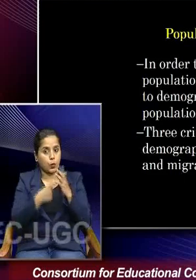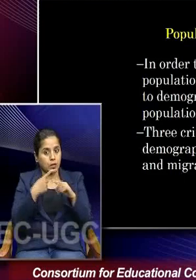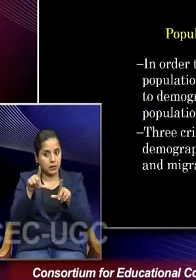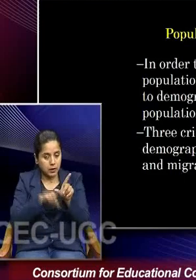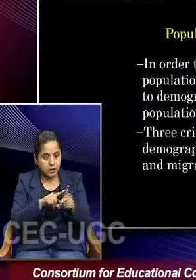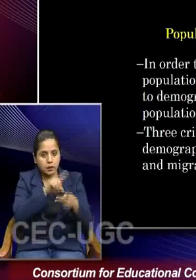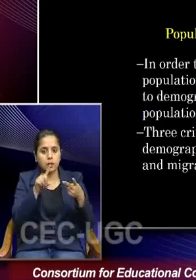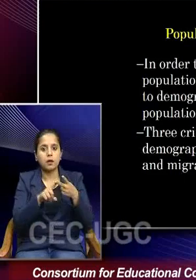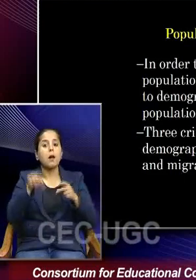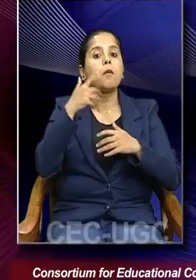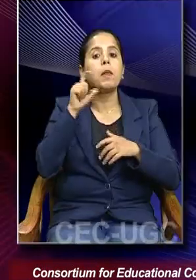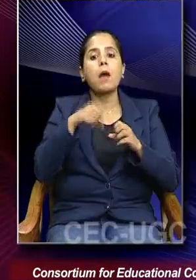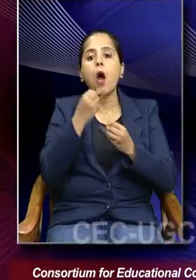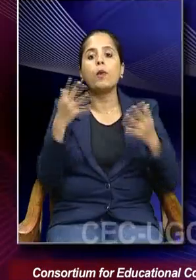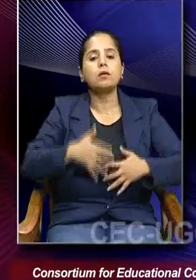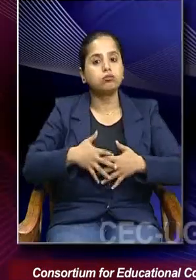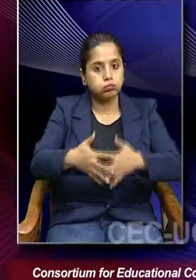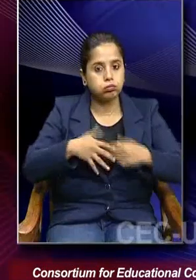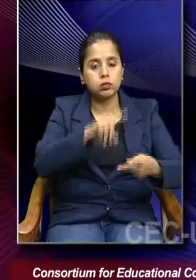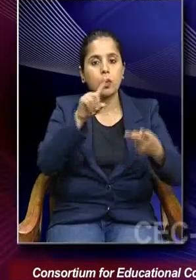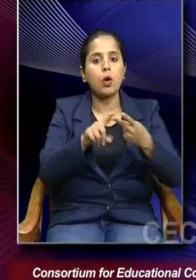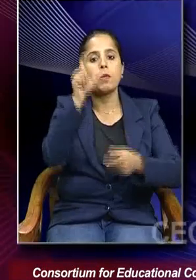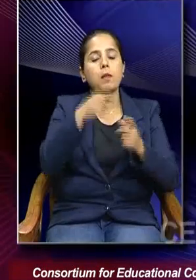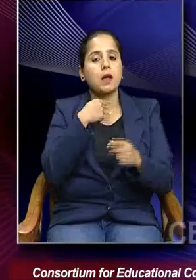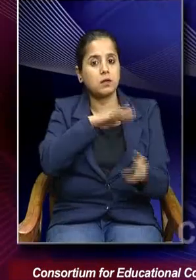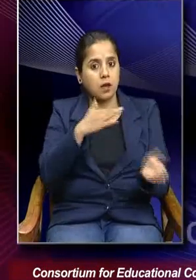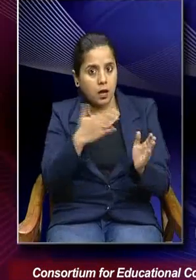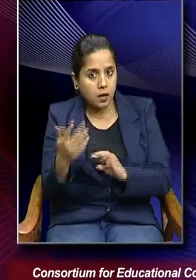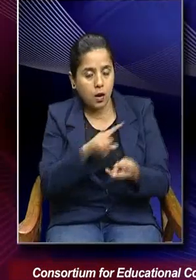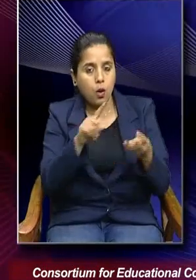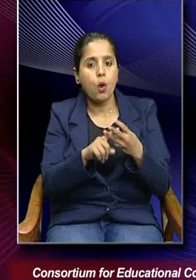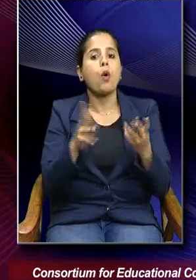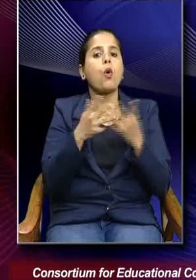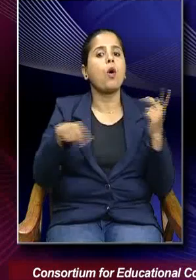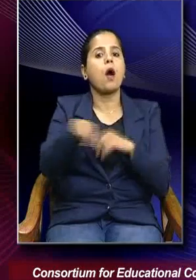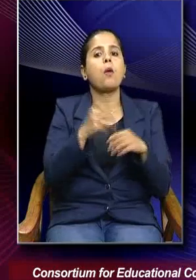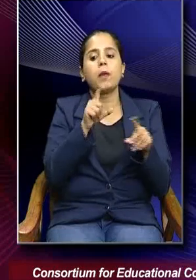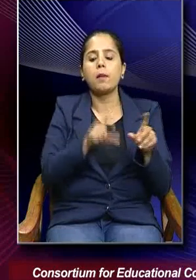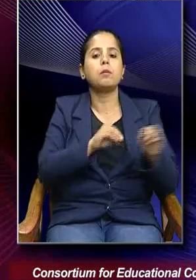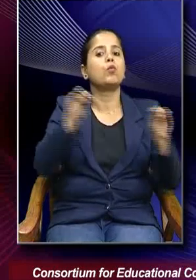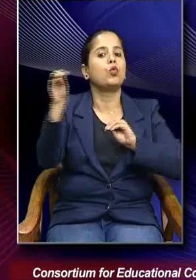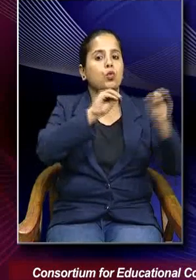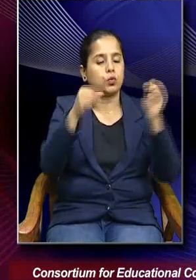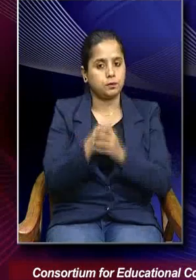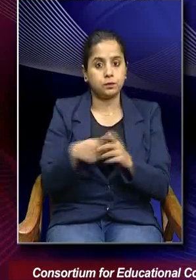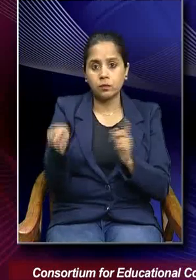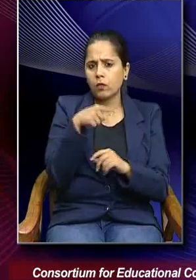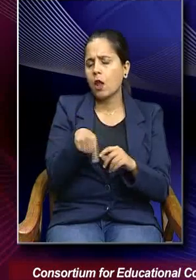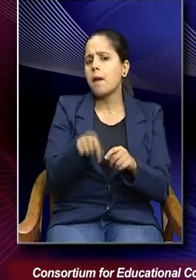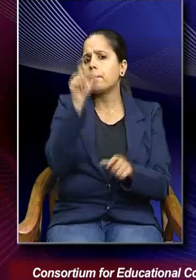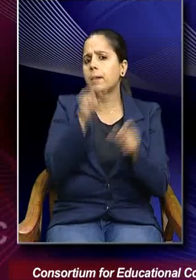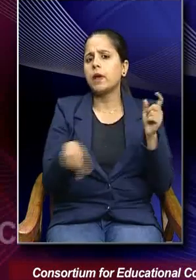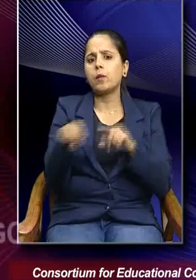mortality, and migration. So, now let us try to understand the three in order to help understand what is